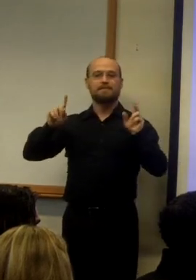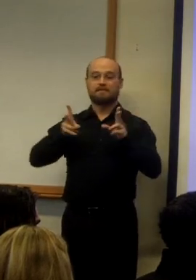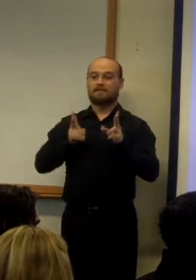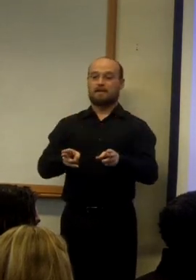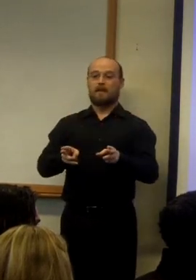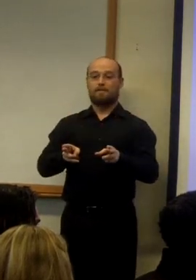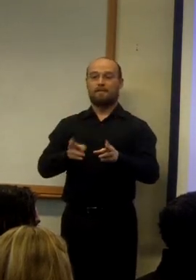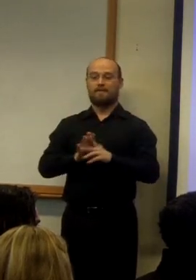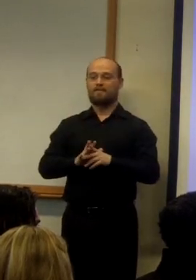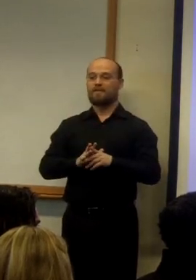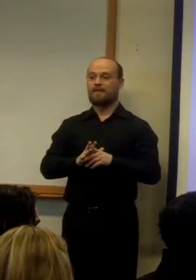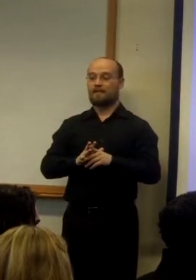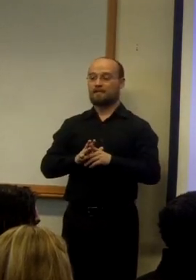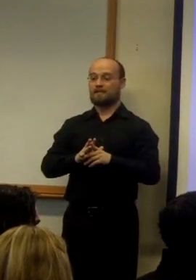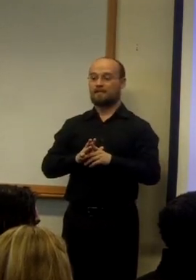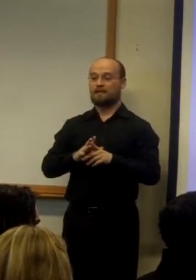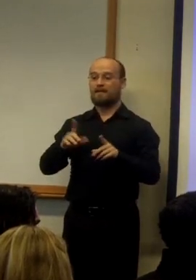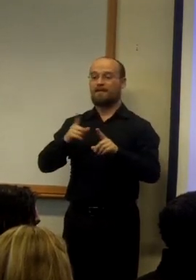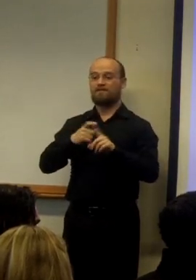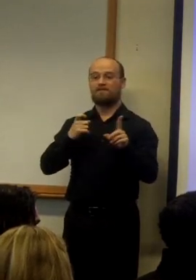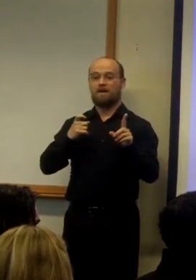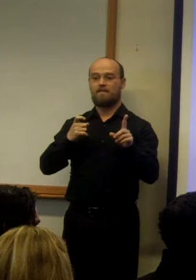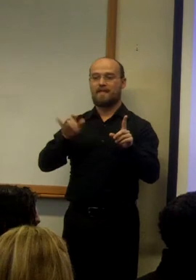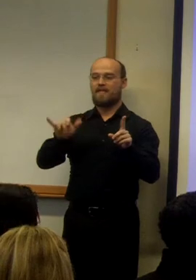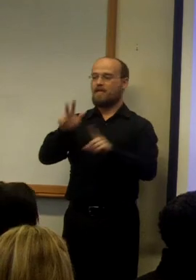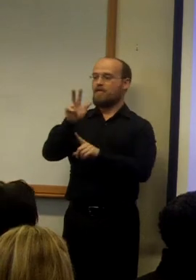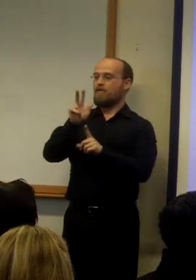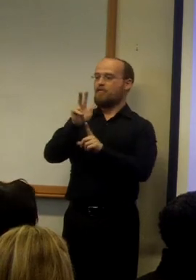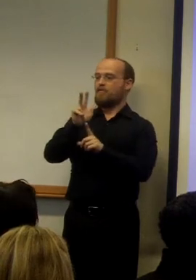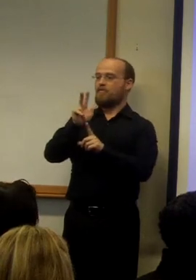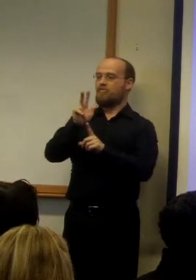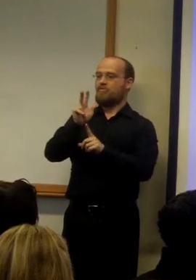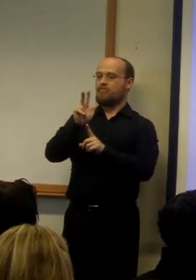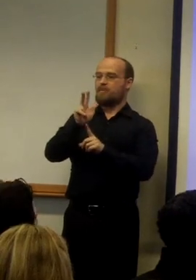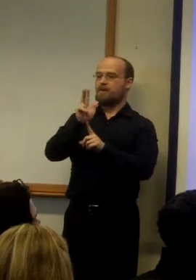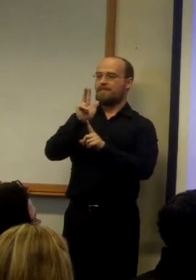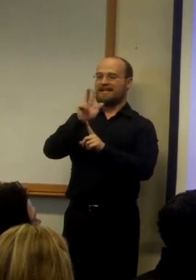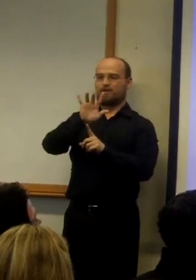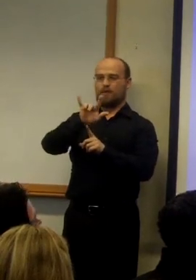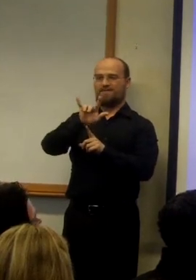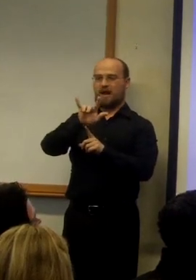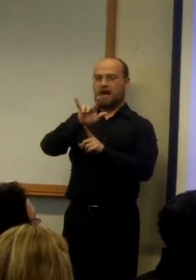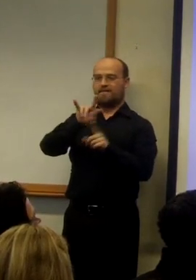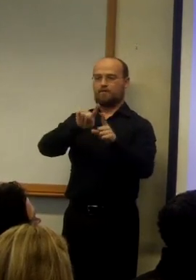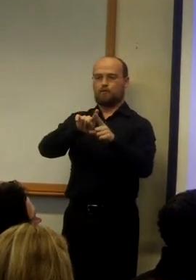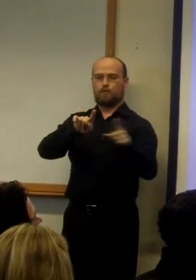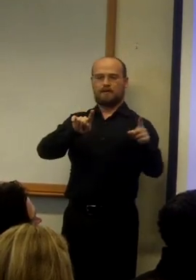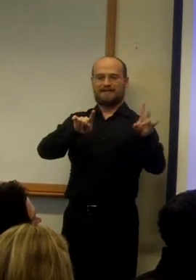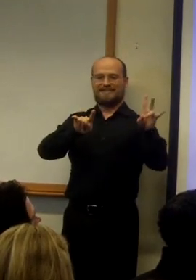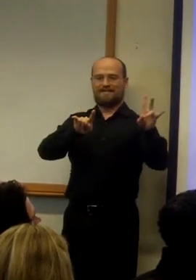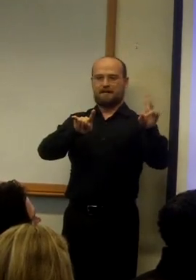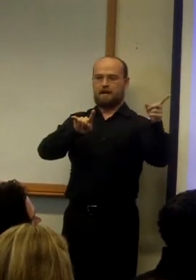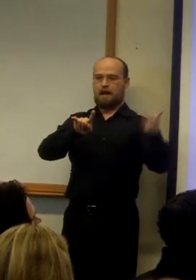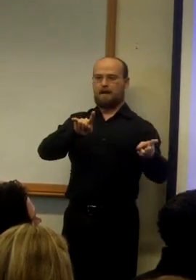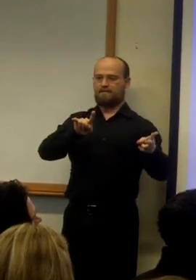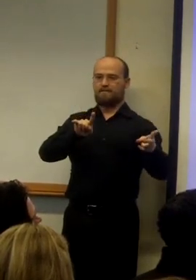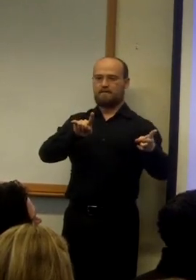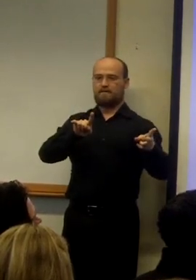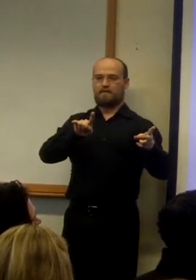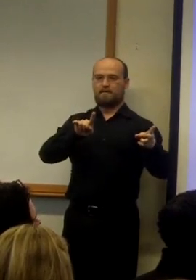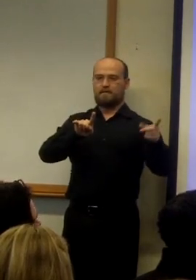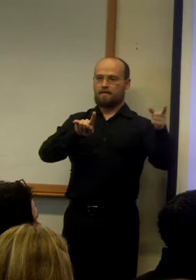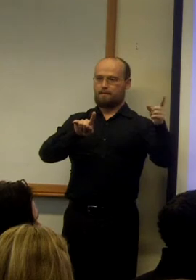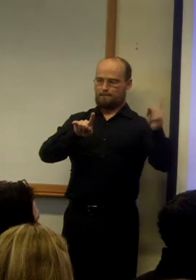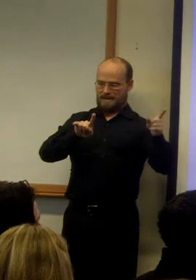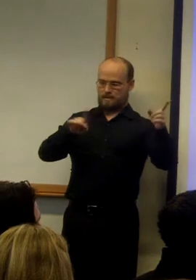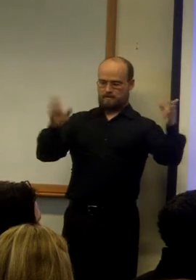will be playing is from the 3 minute 25 second mark to roughly the 7.5 minute mark. And also that's